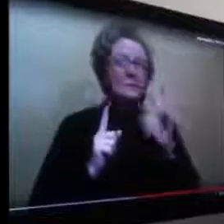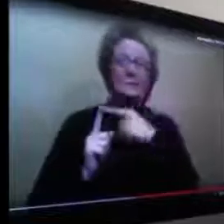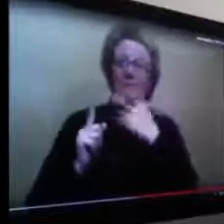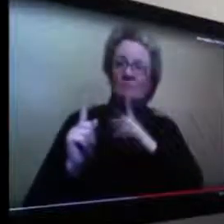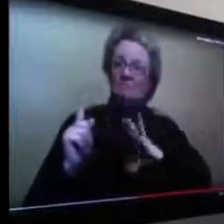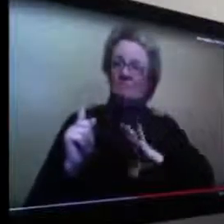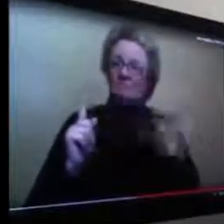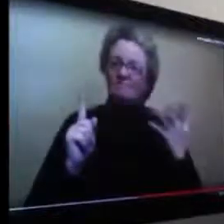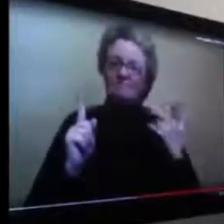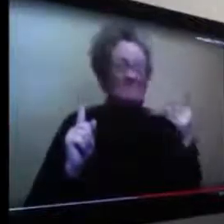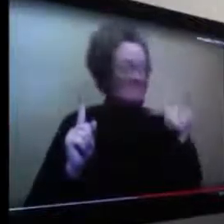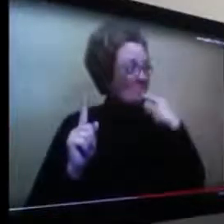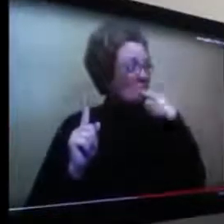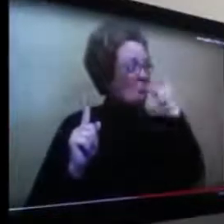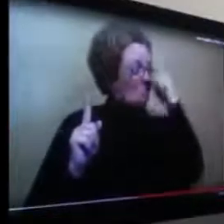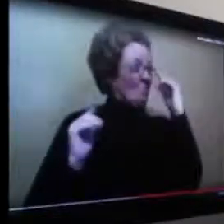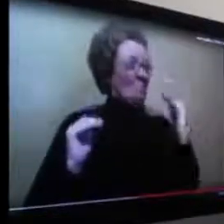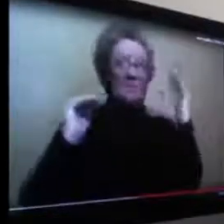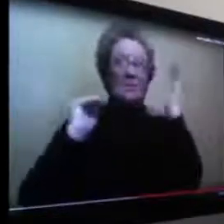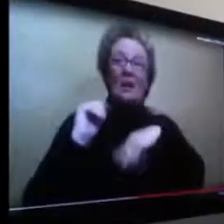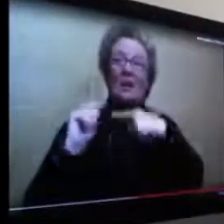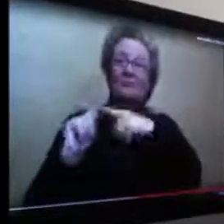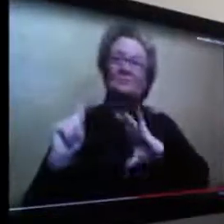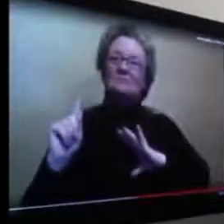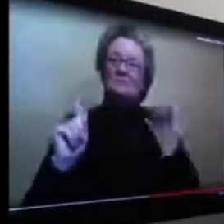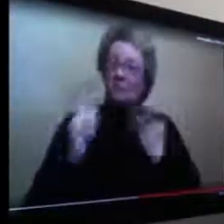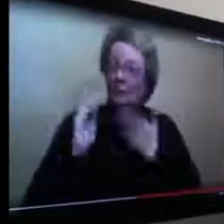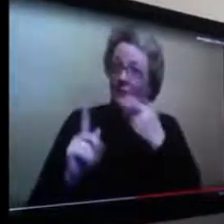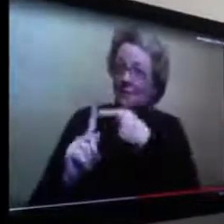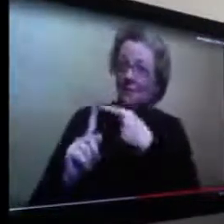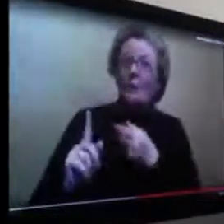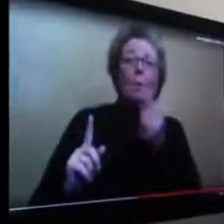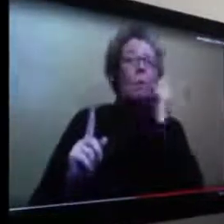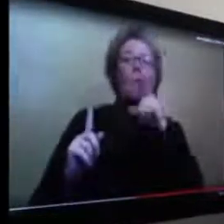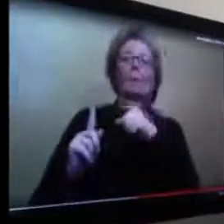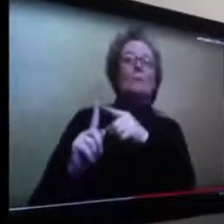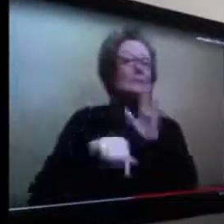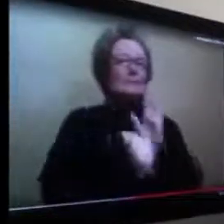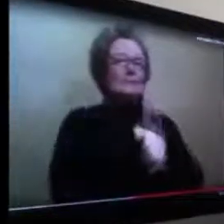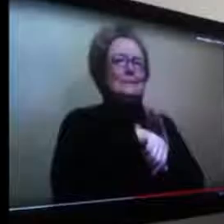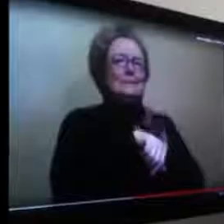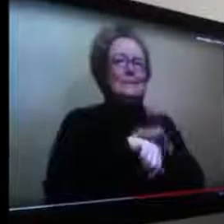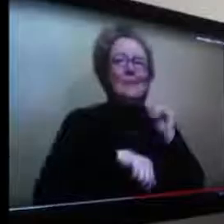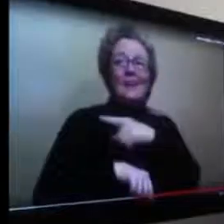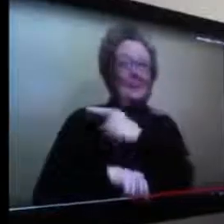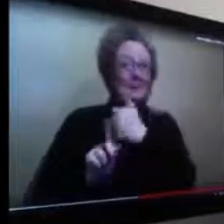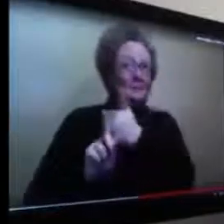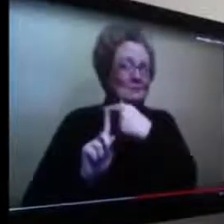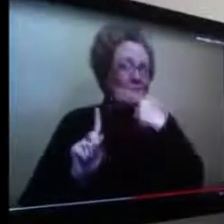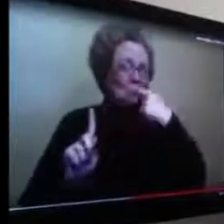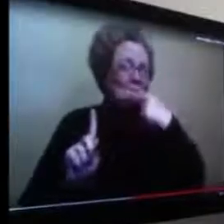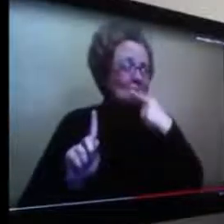And for the deaf student to come over, perhaps they thought that, oh, well, that student thinks they're better than